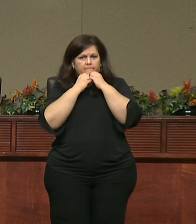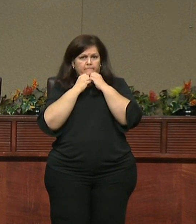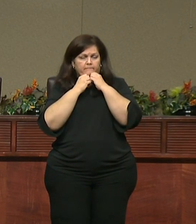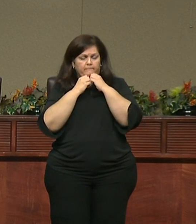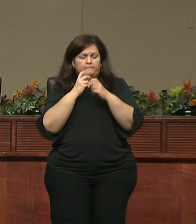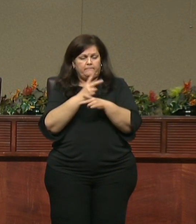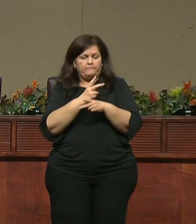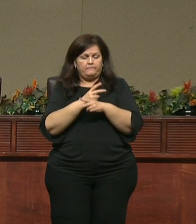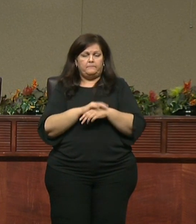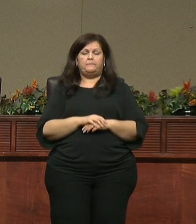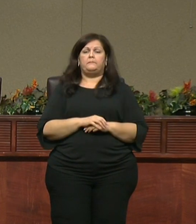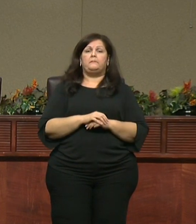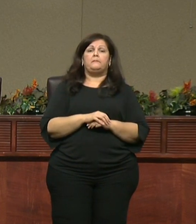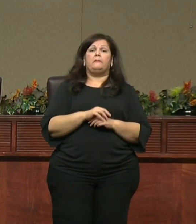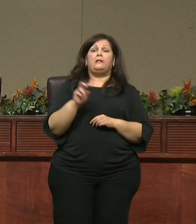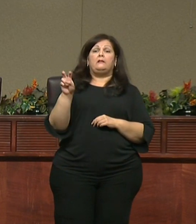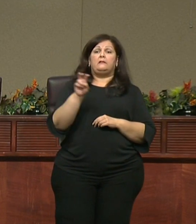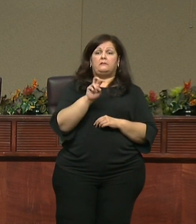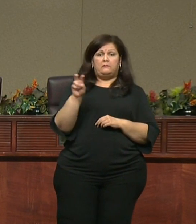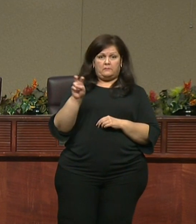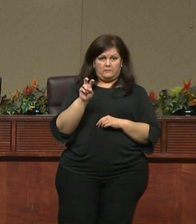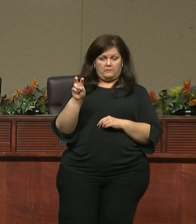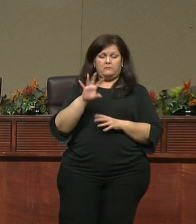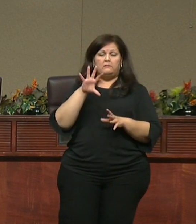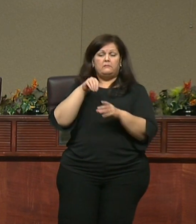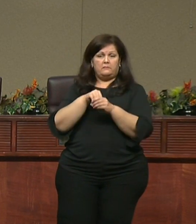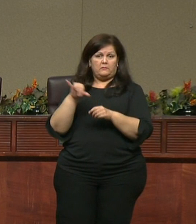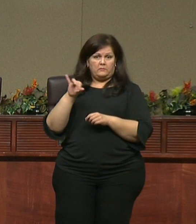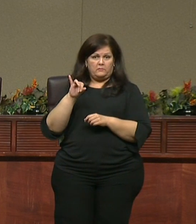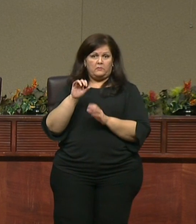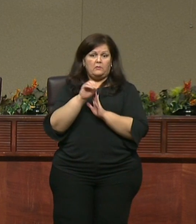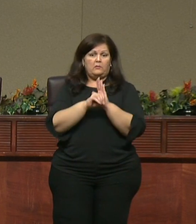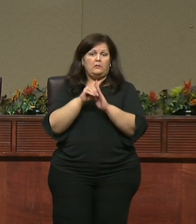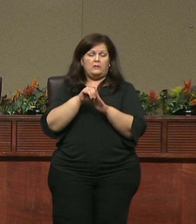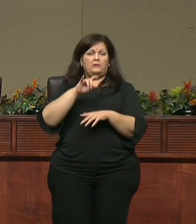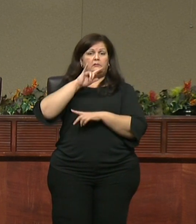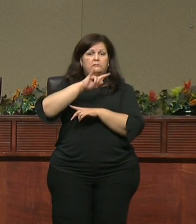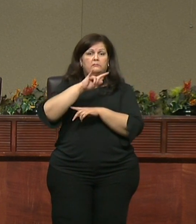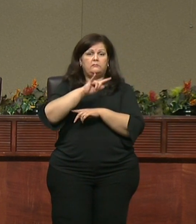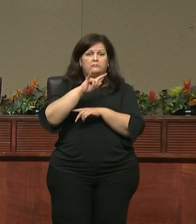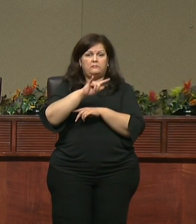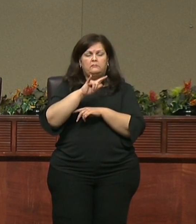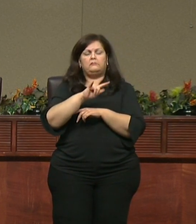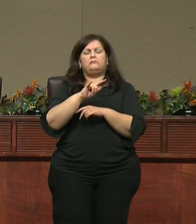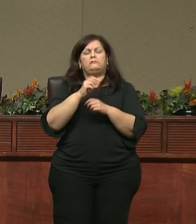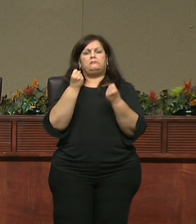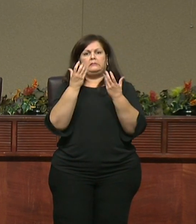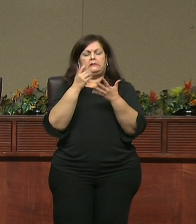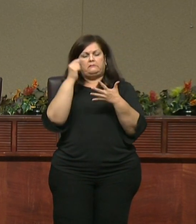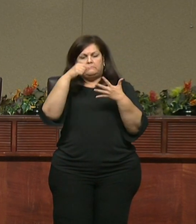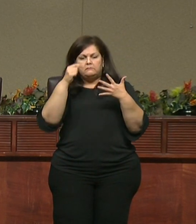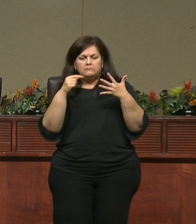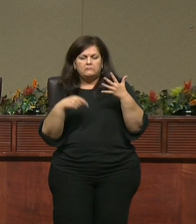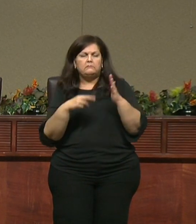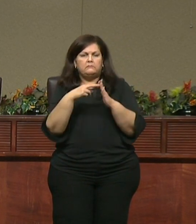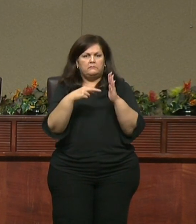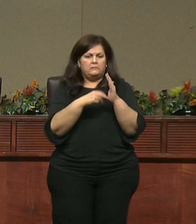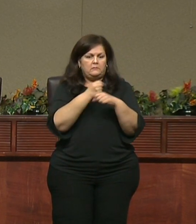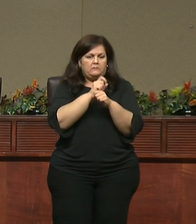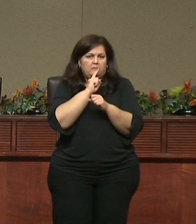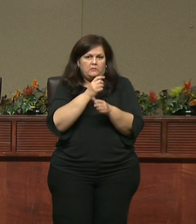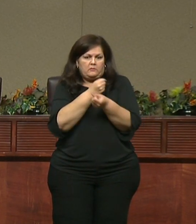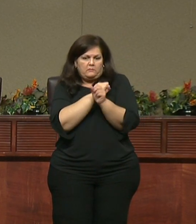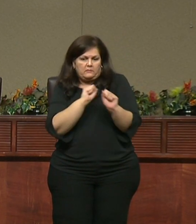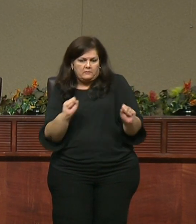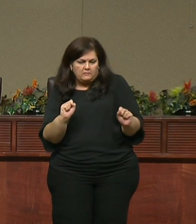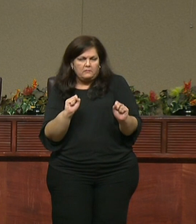our transportation partners are doing their part. Orlando International Airport has taken a lot of steps to ensure the safety and the